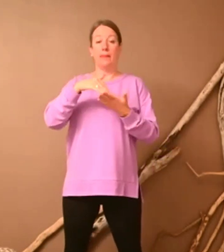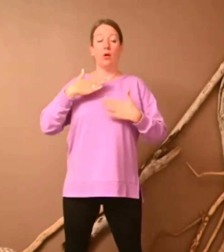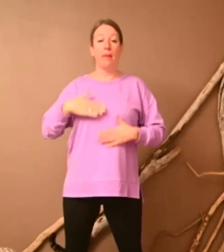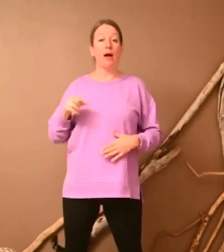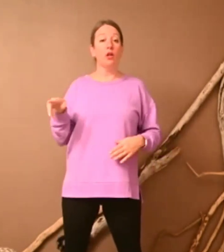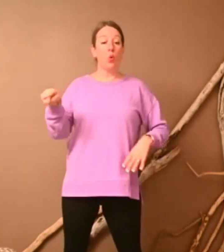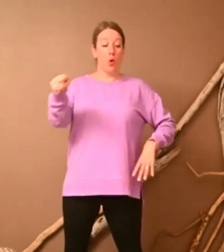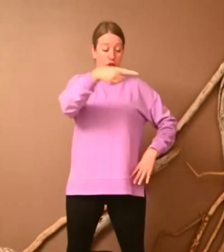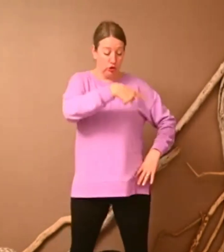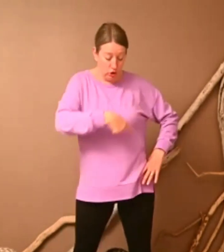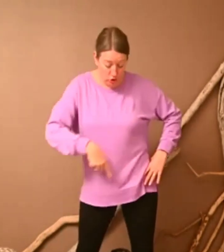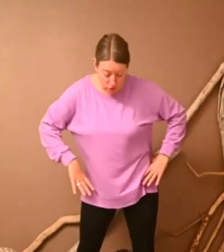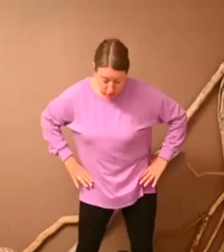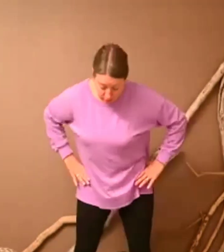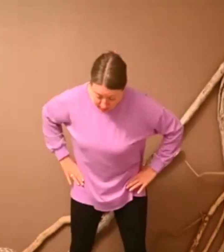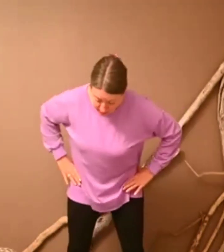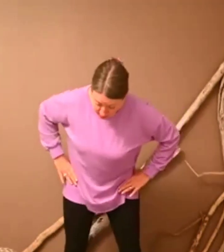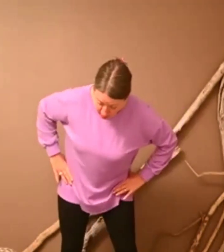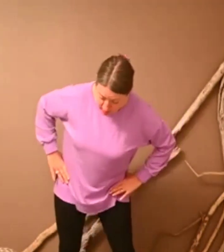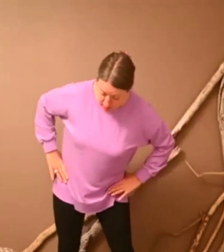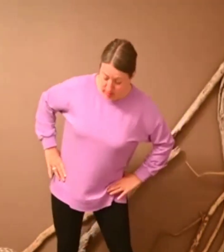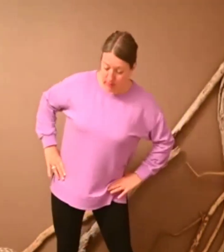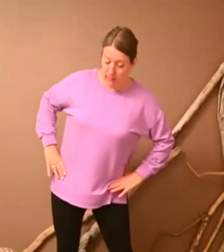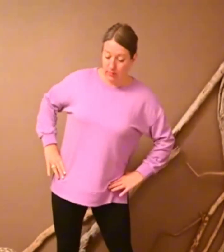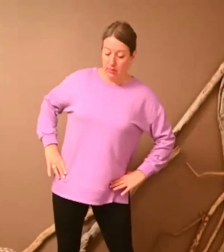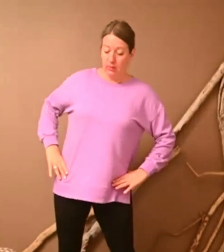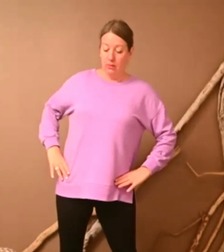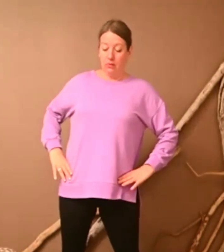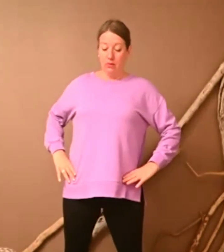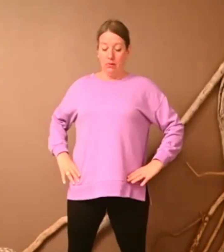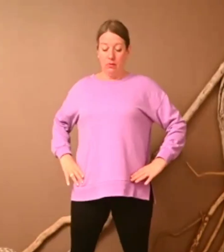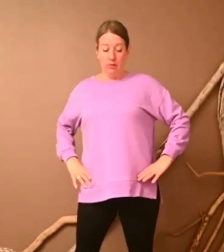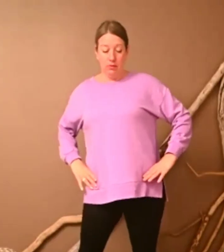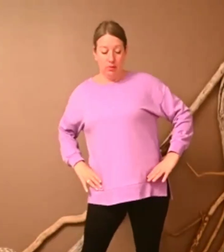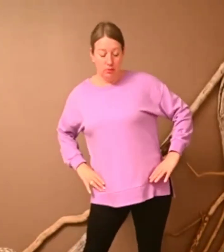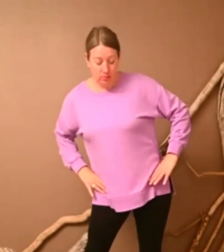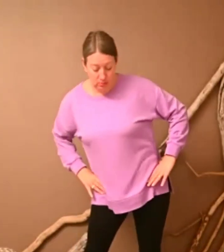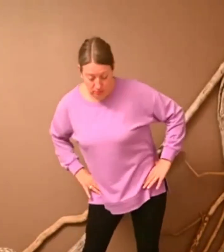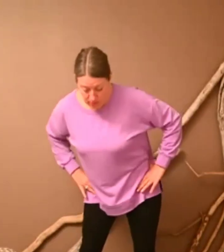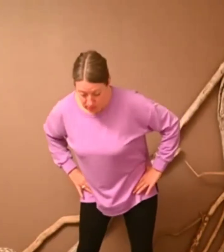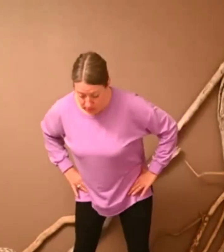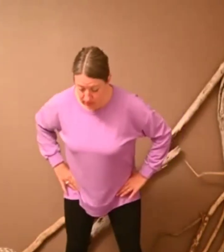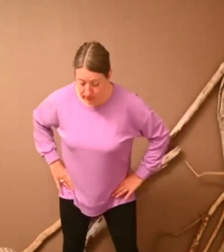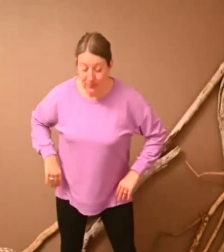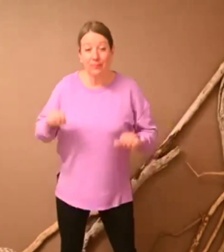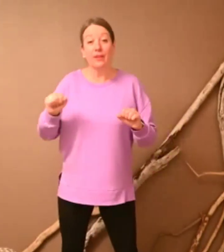perhaps back to back, maybe noticing your middle body, again, possibly moving it in a full